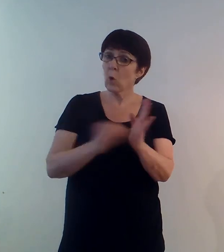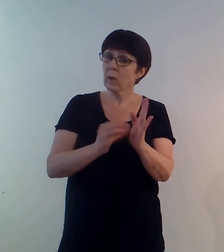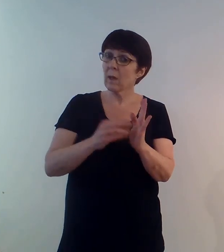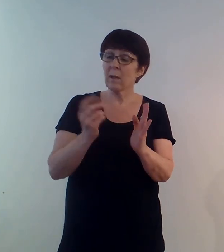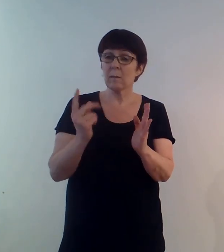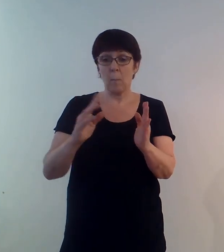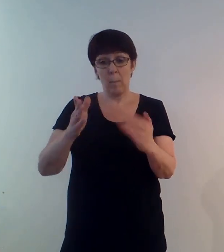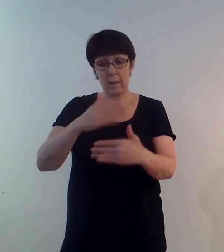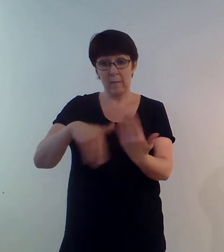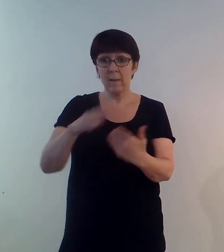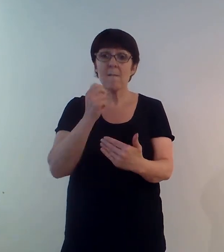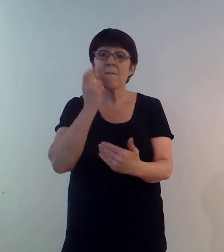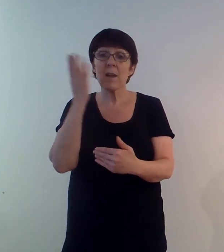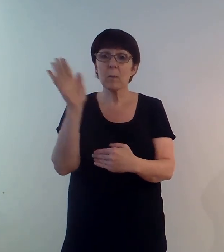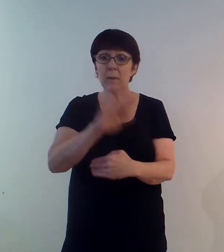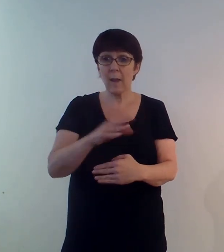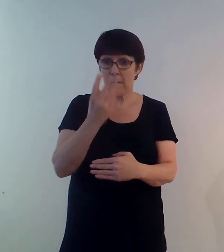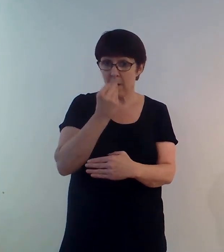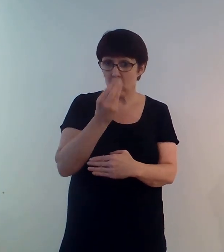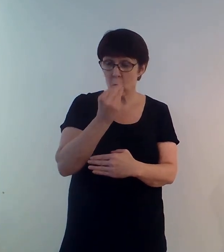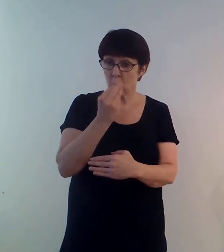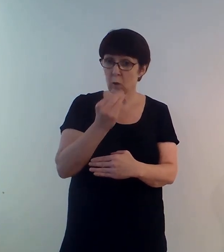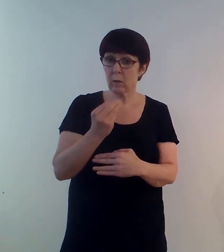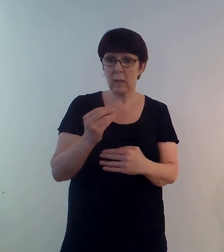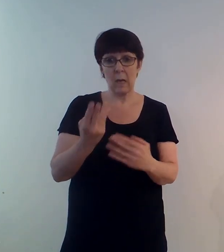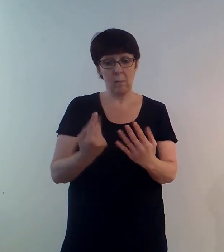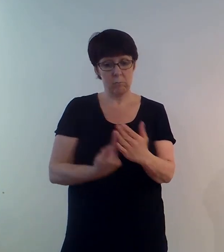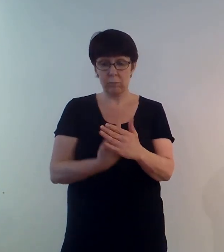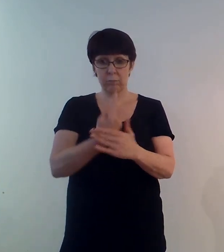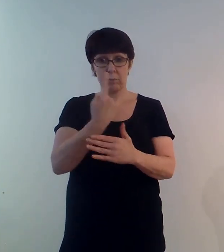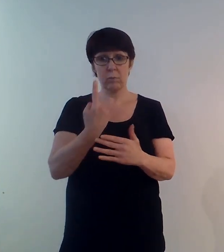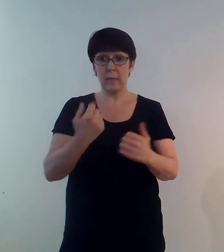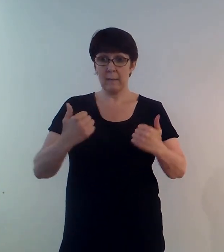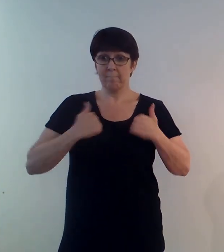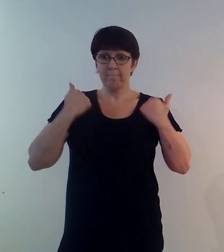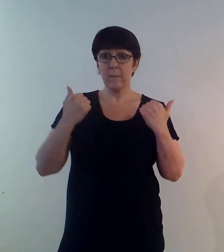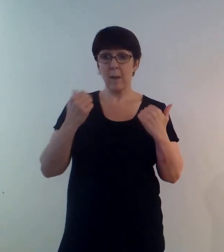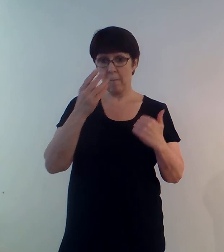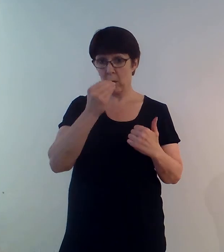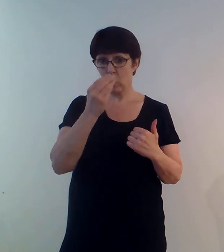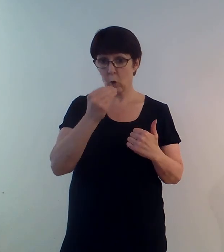important, and it's all about creating, again, healthy habits over these next 21 days.